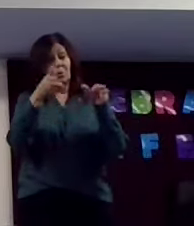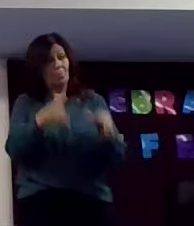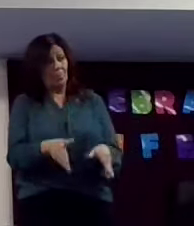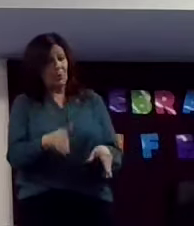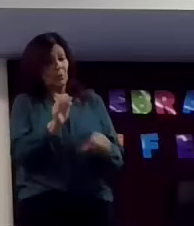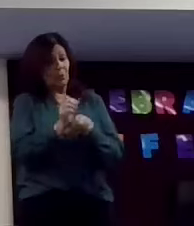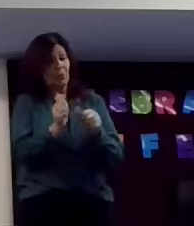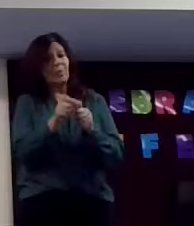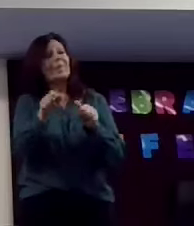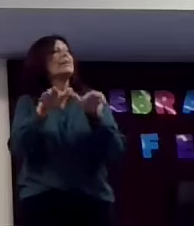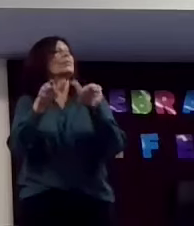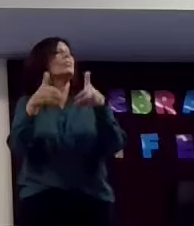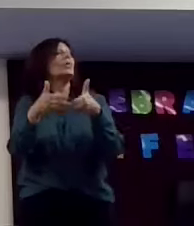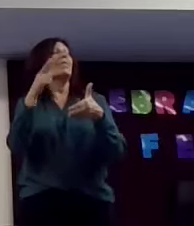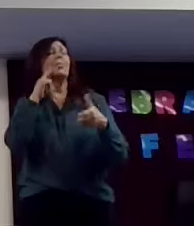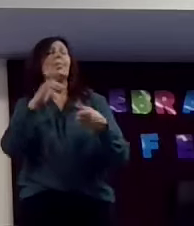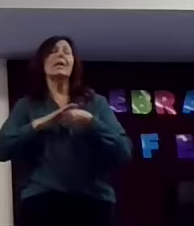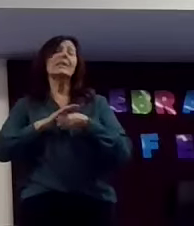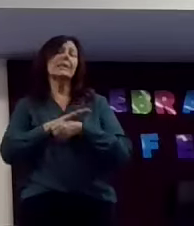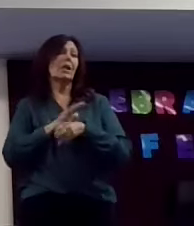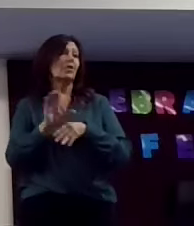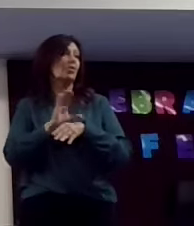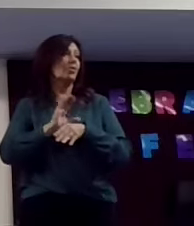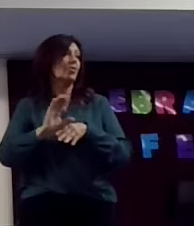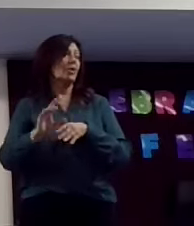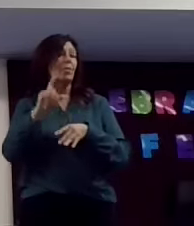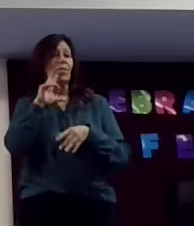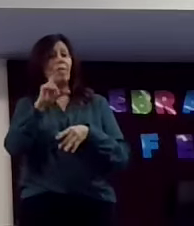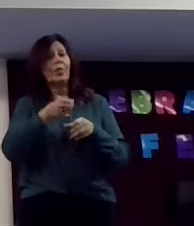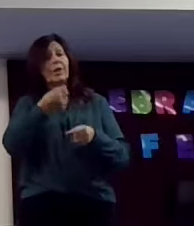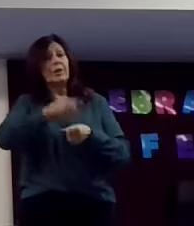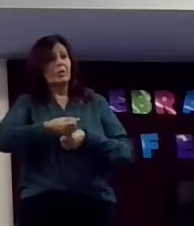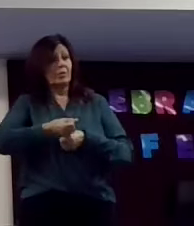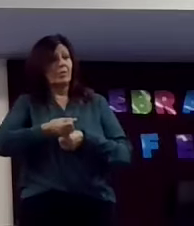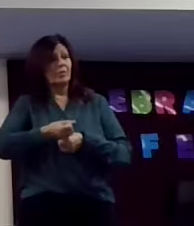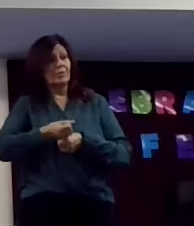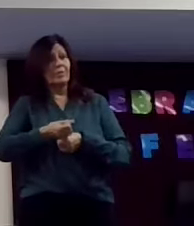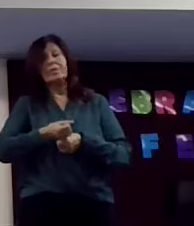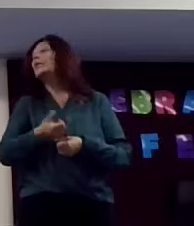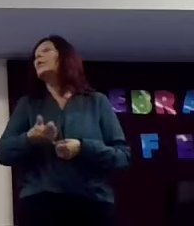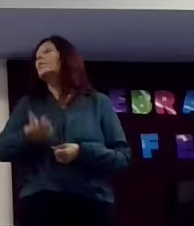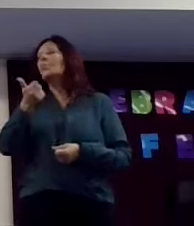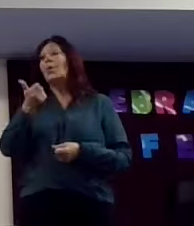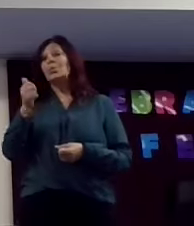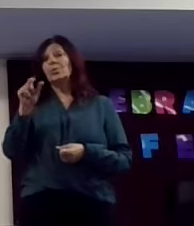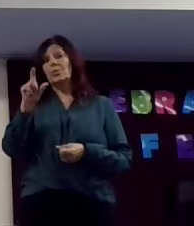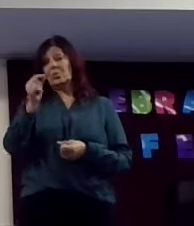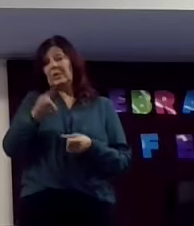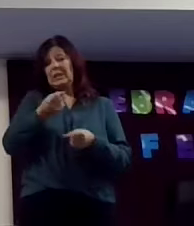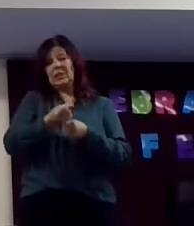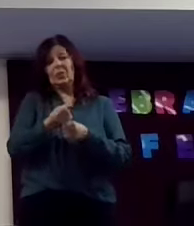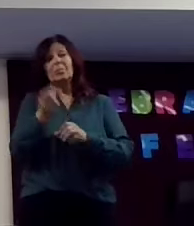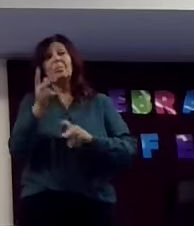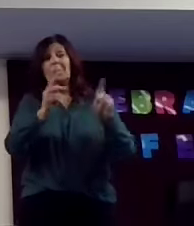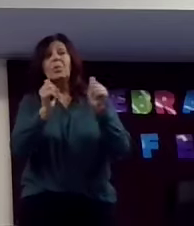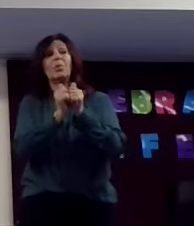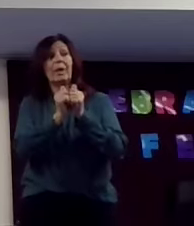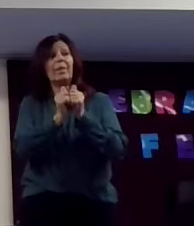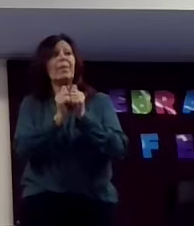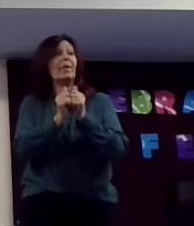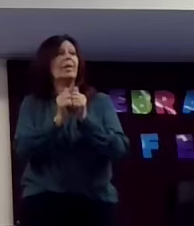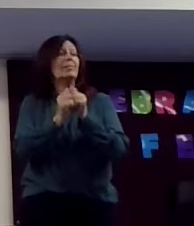been working with this population for my entire career, for 30 years, and most 20 years of that have been with people